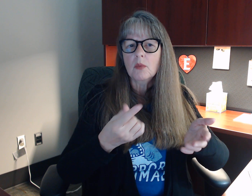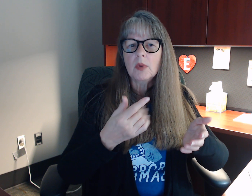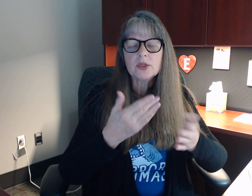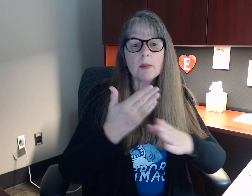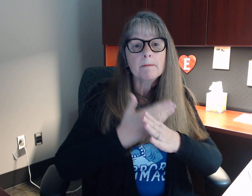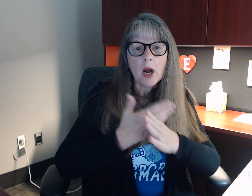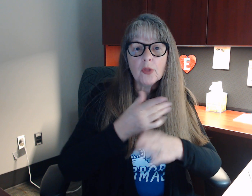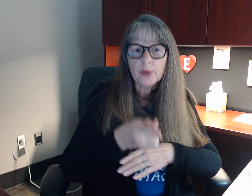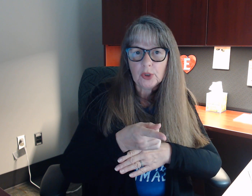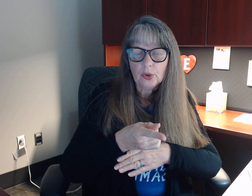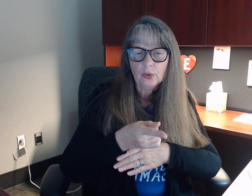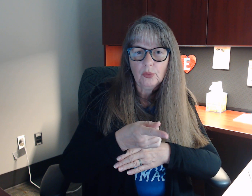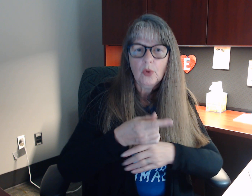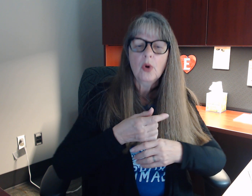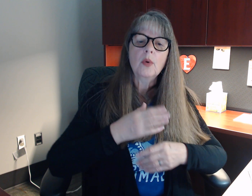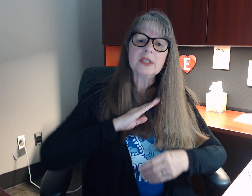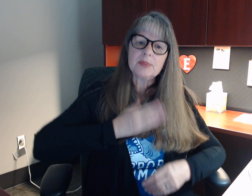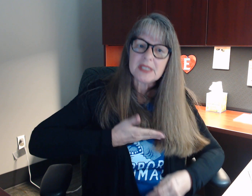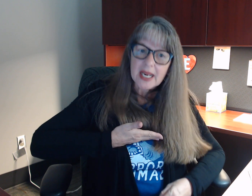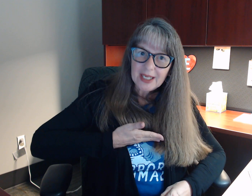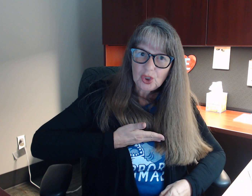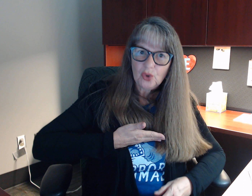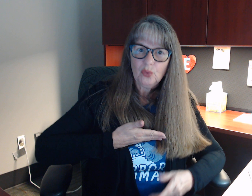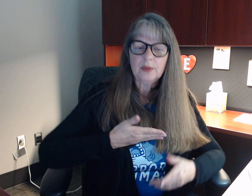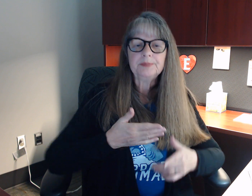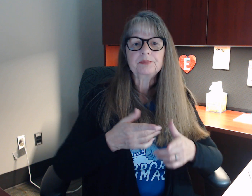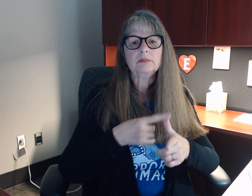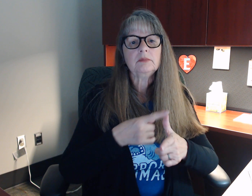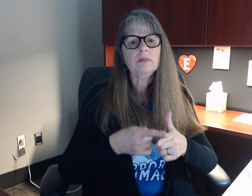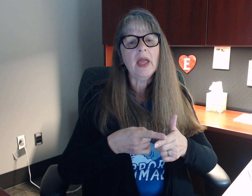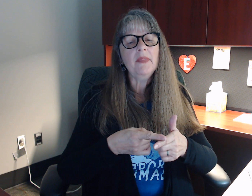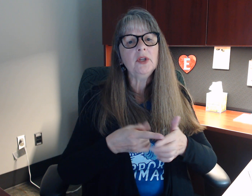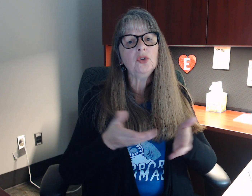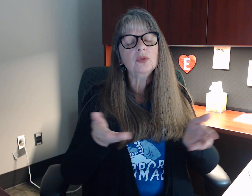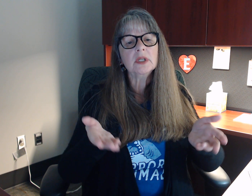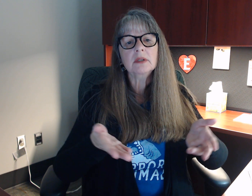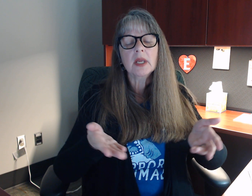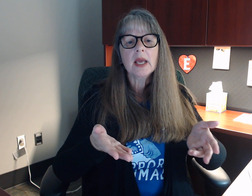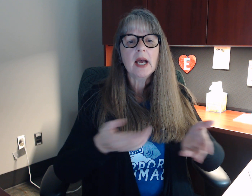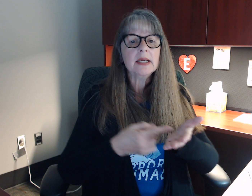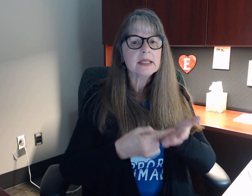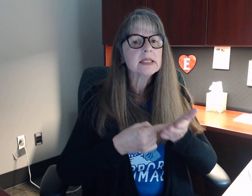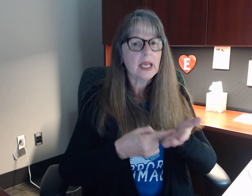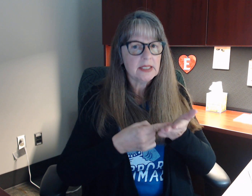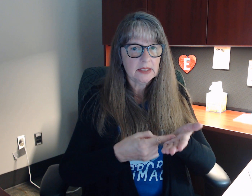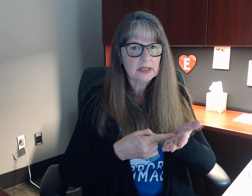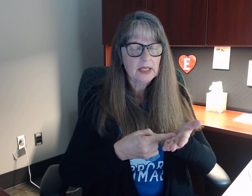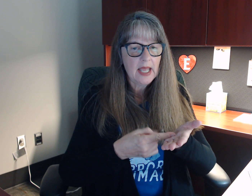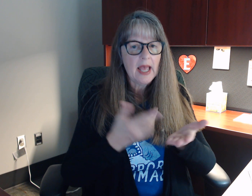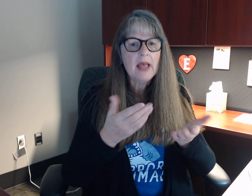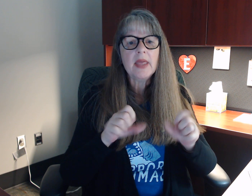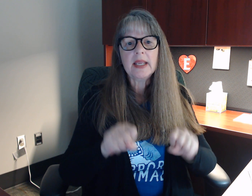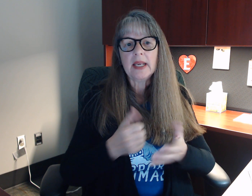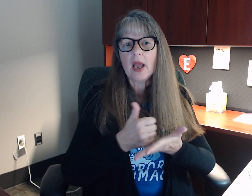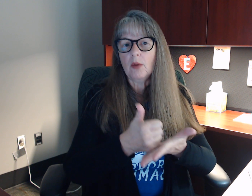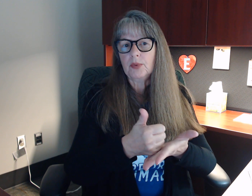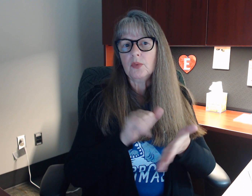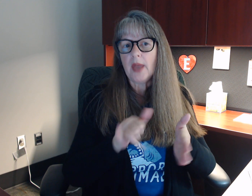what's bothering you, what's upsetting you, and then you can discuss it, and they can help you that